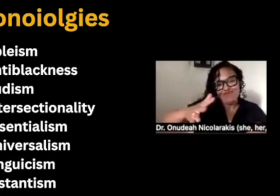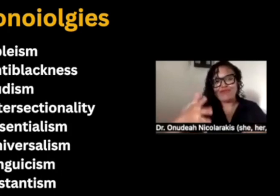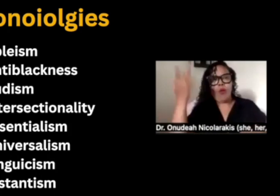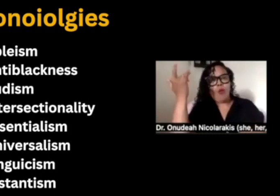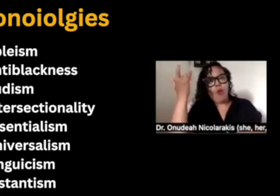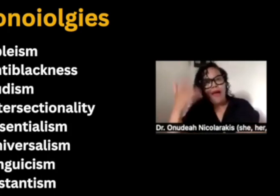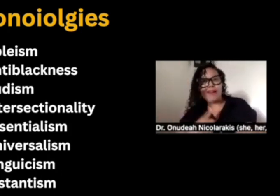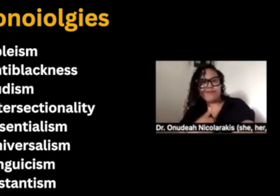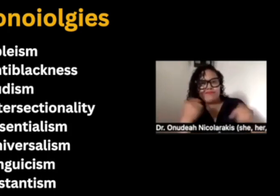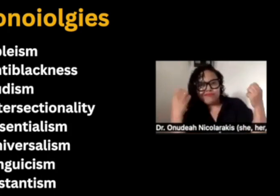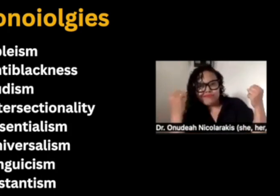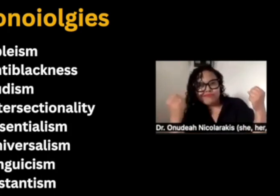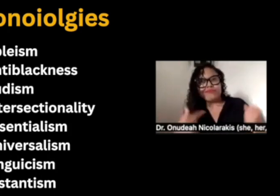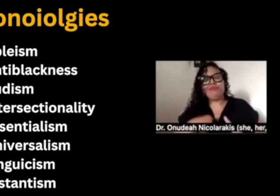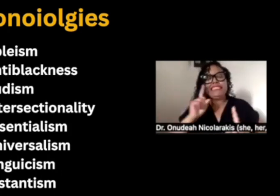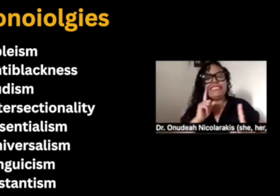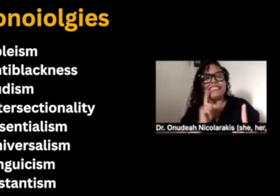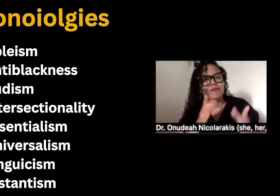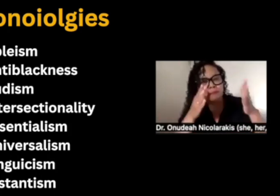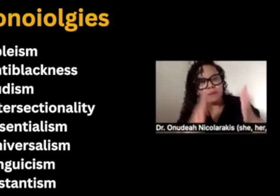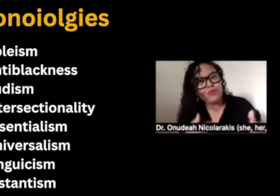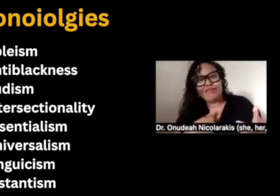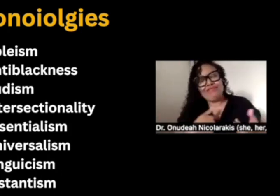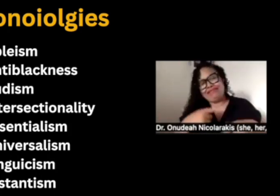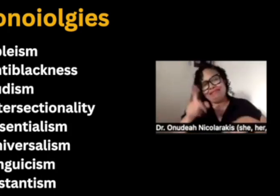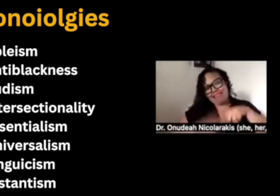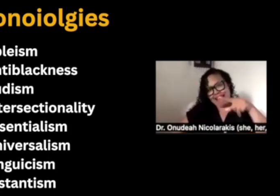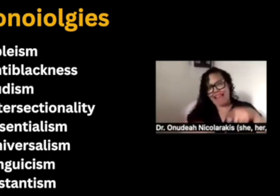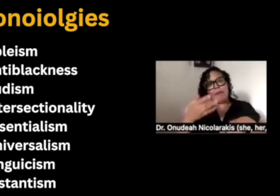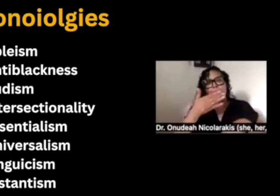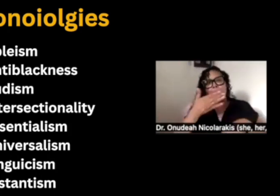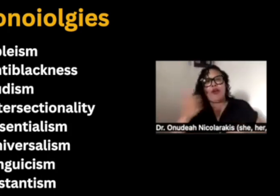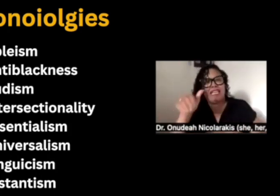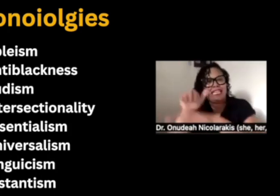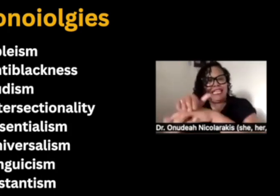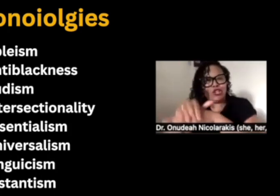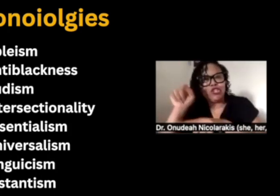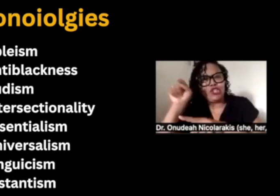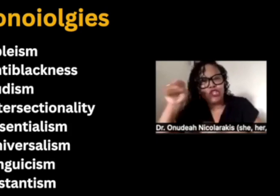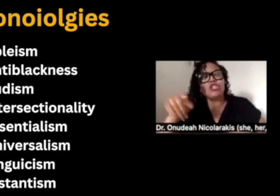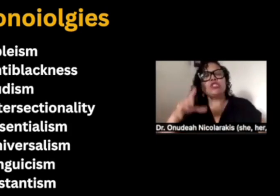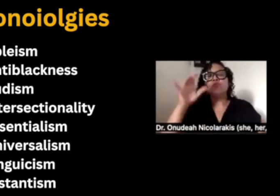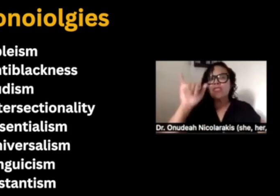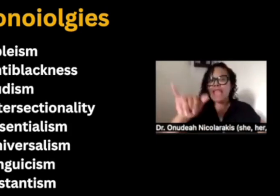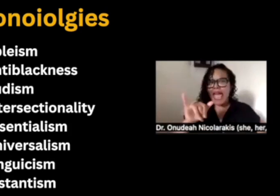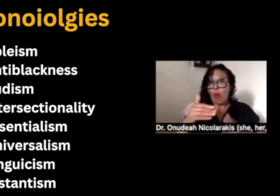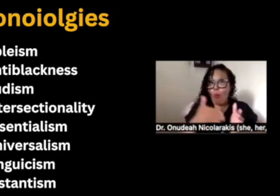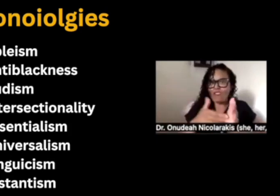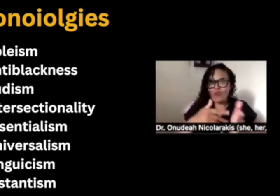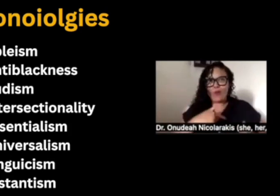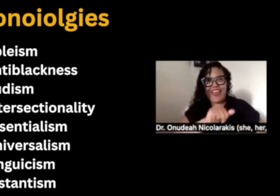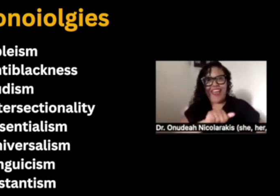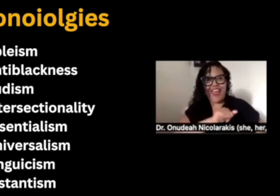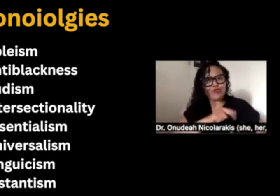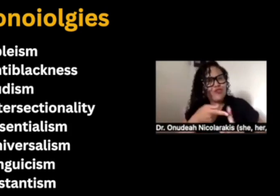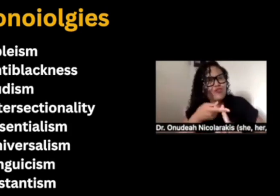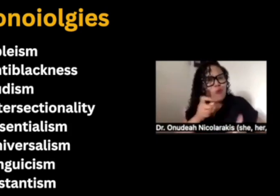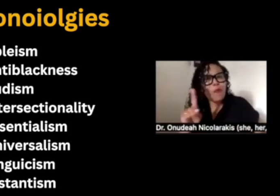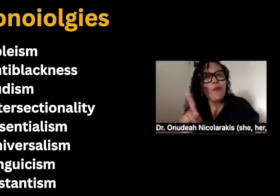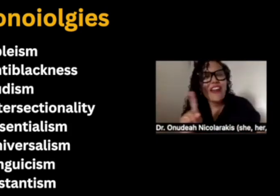say, English is not so great. I grew up as a deaf person. We should focus on somebody